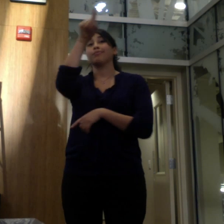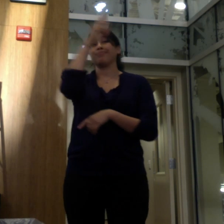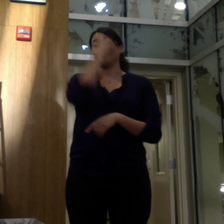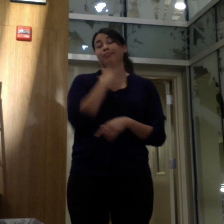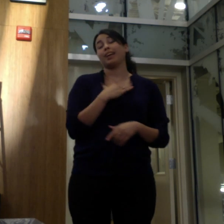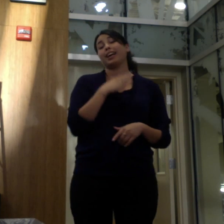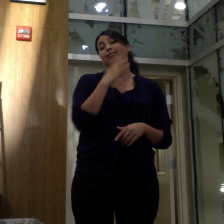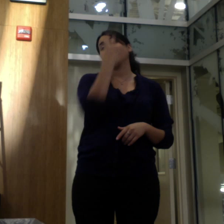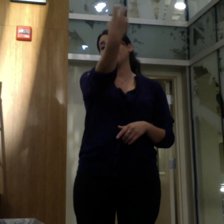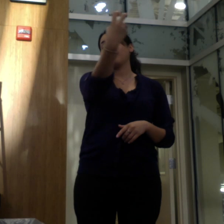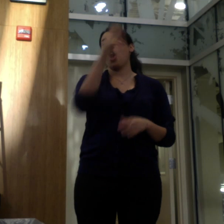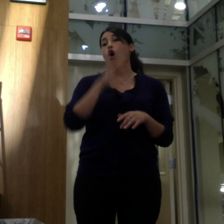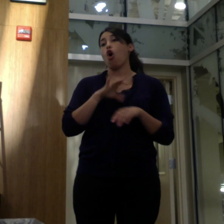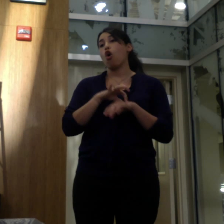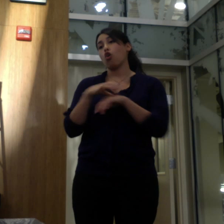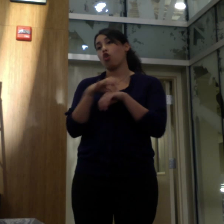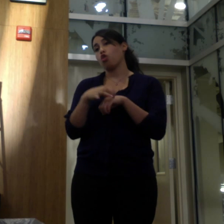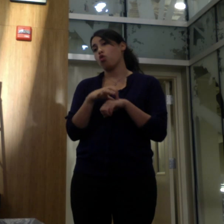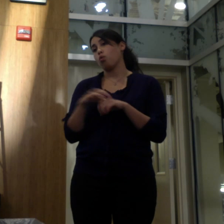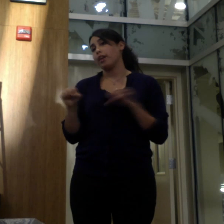Earthquake.